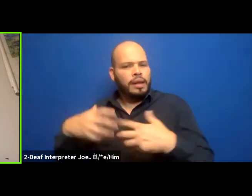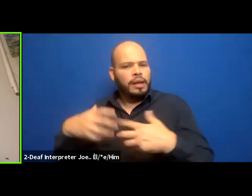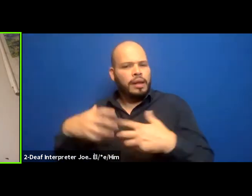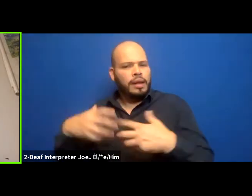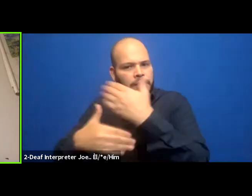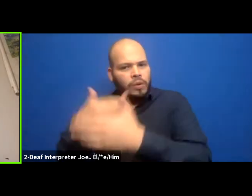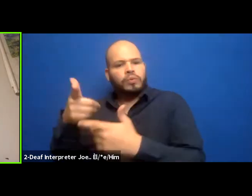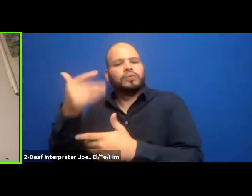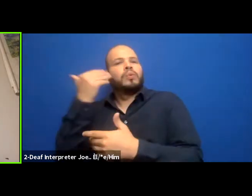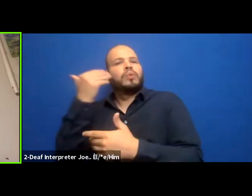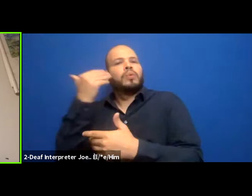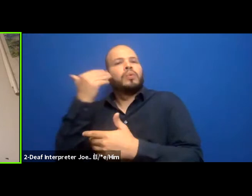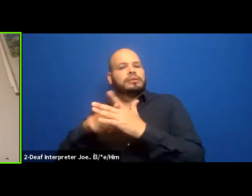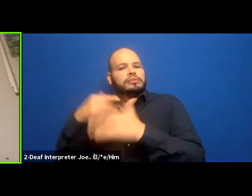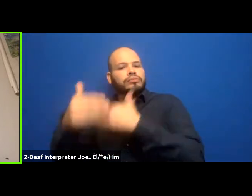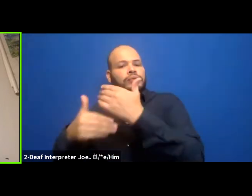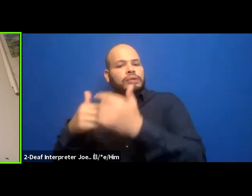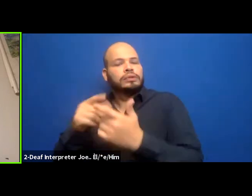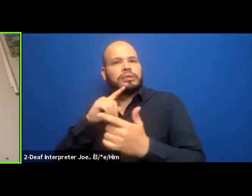asking folks,